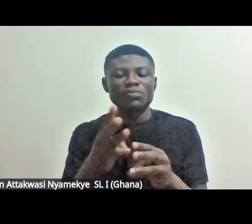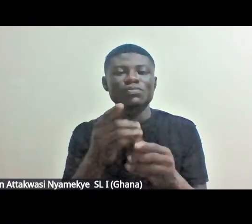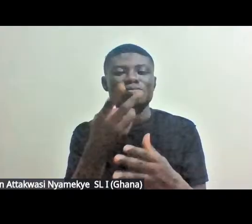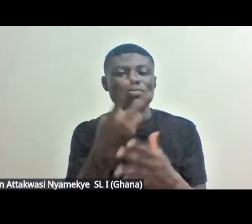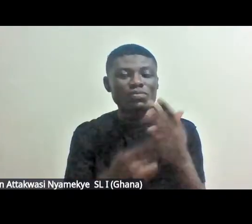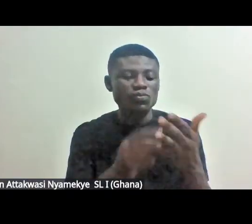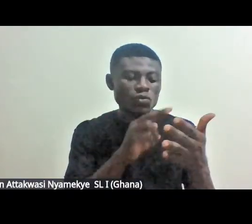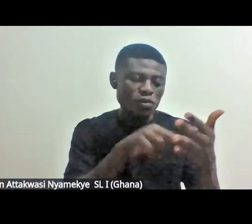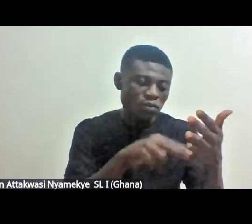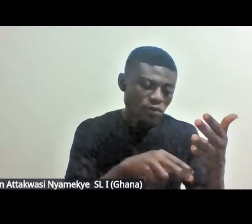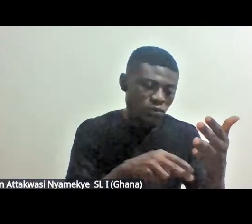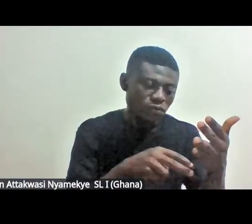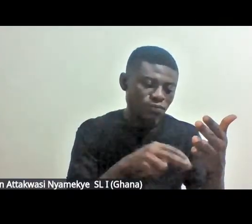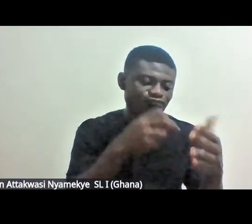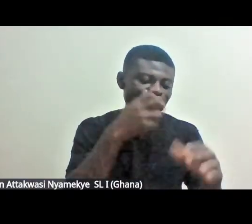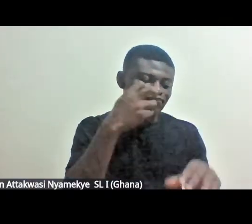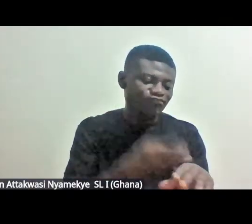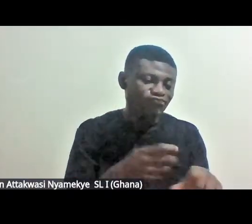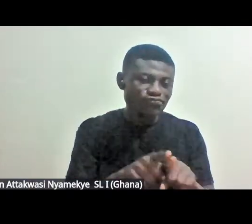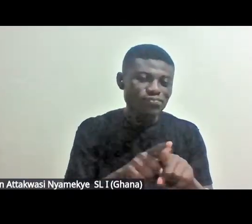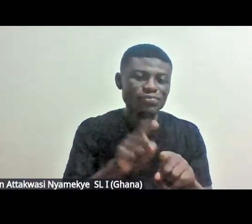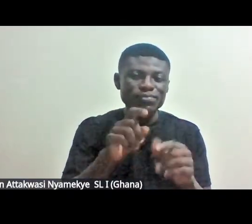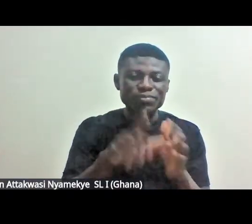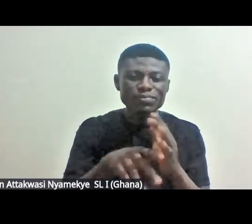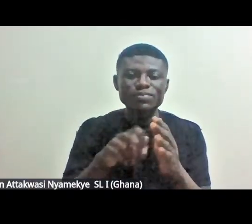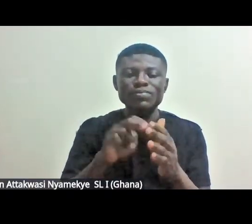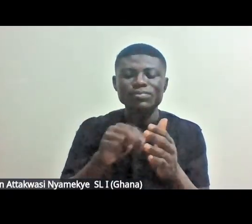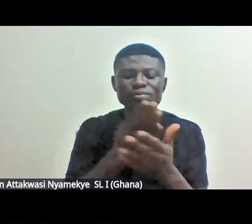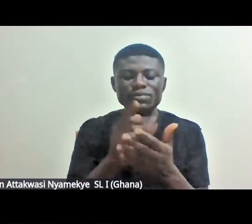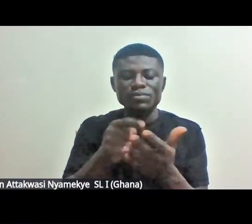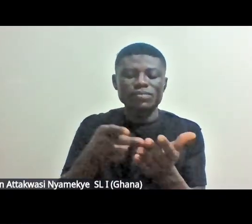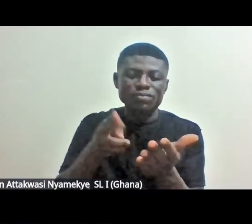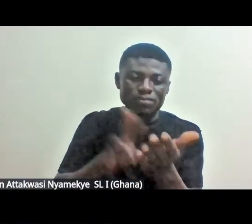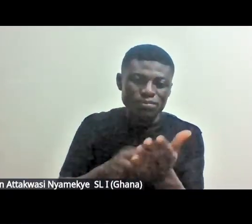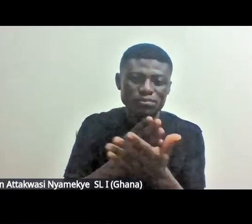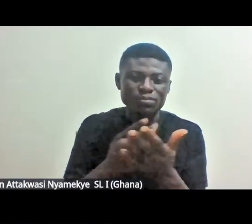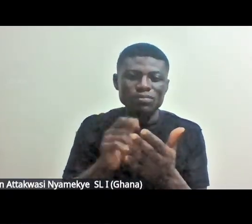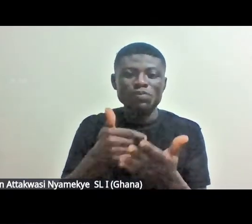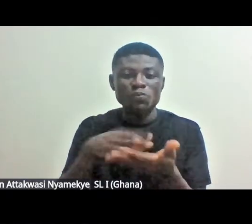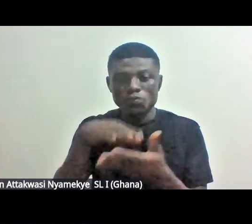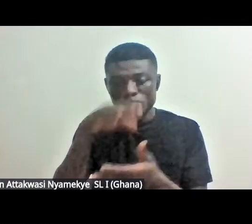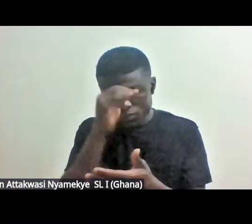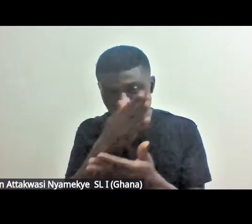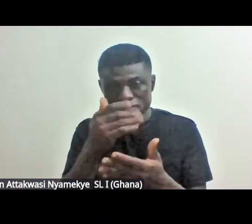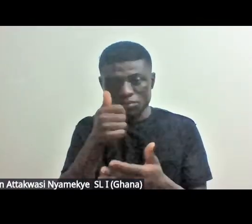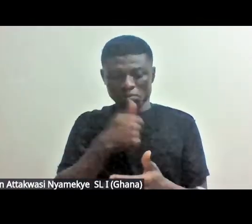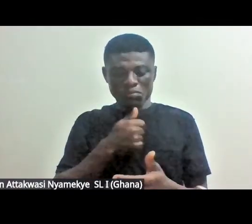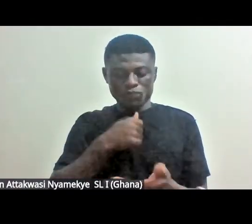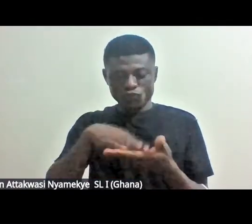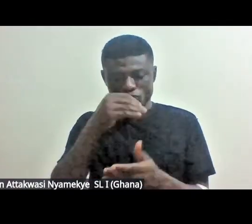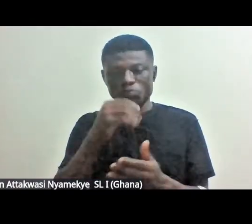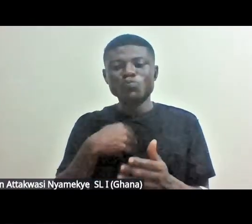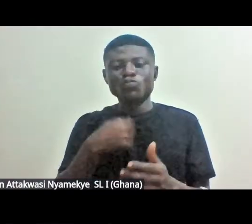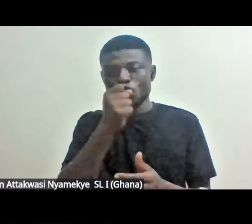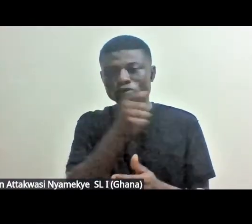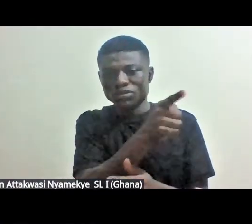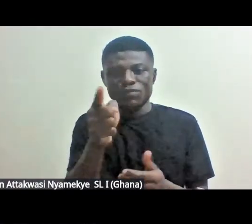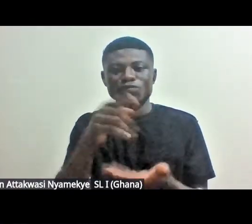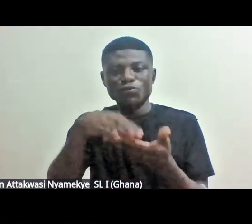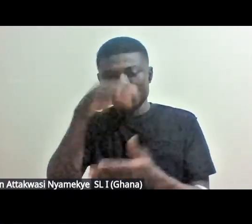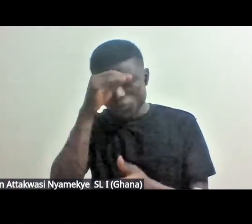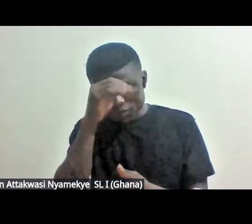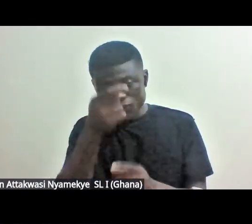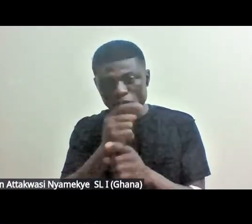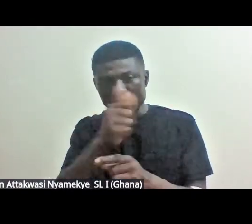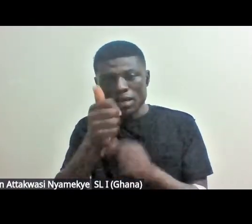reading something difficult and when you need to put something down quickly. I've learned a few hacks myself, and I'm sure you've also learned from others.